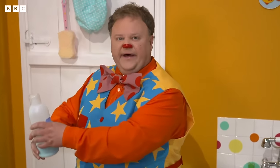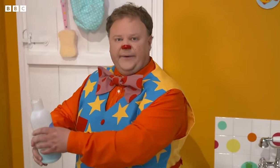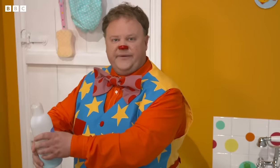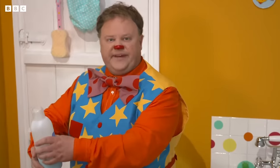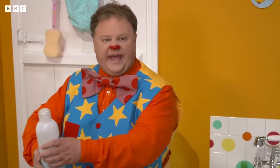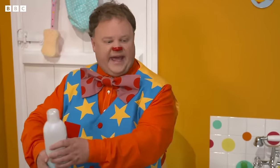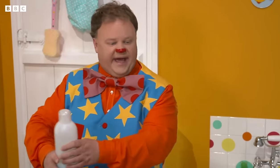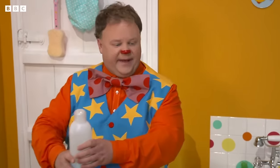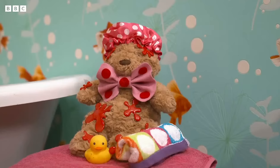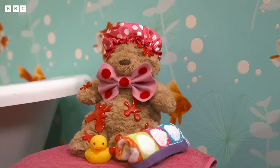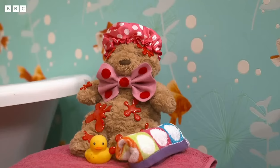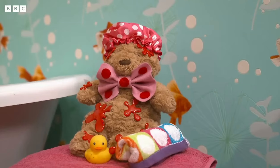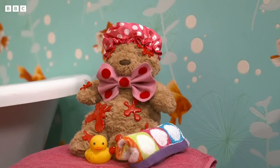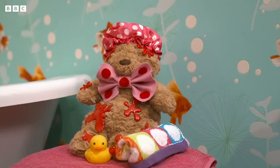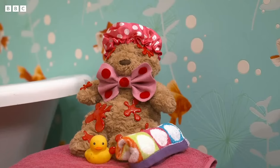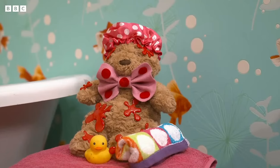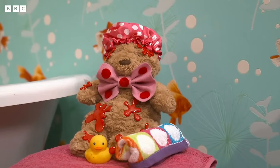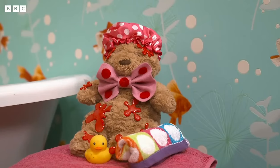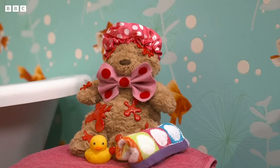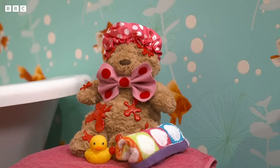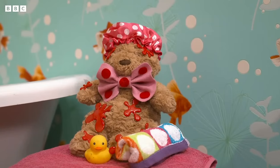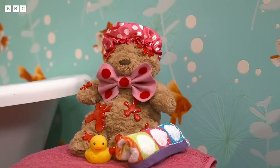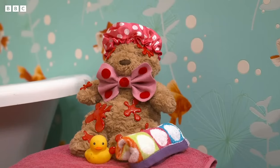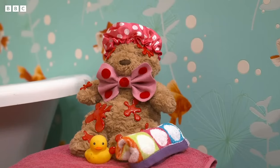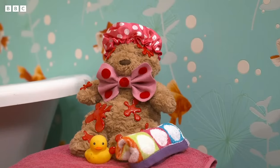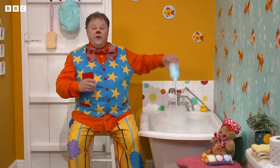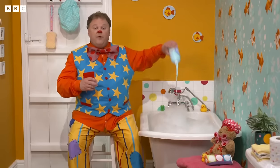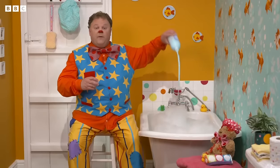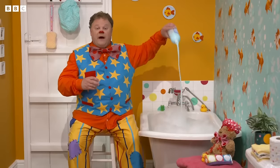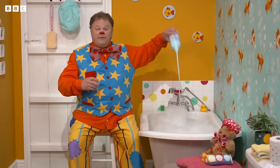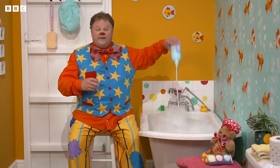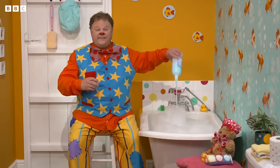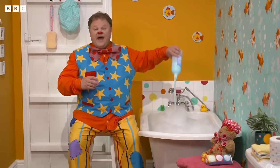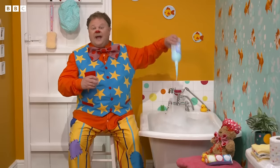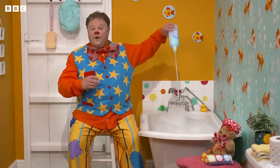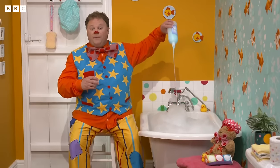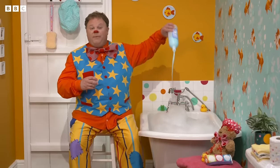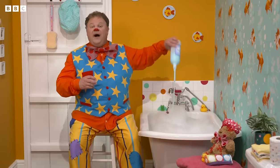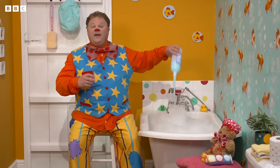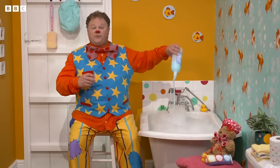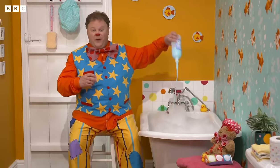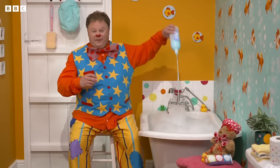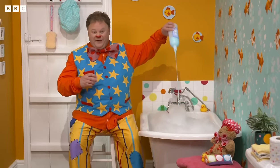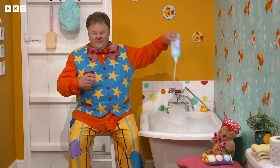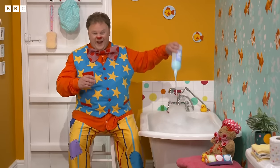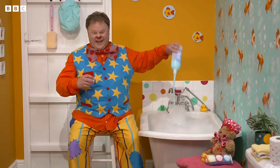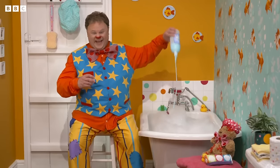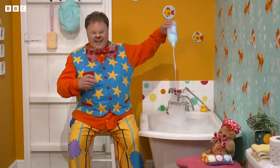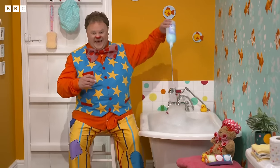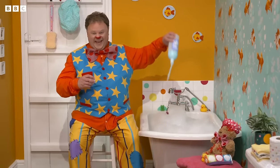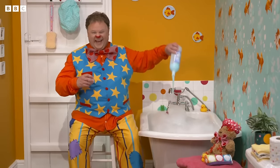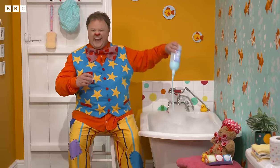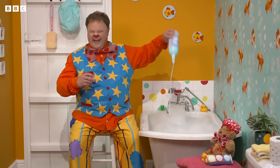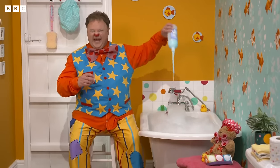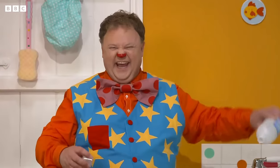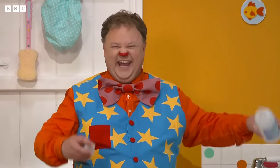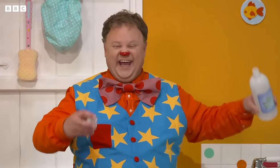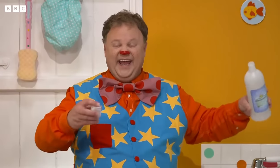I just haven't... Oh, dear. Don't worry, Tumble Ted. Just a few more bubbles and your bath will be ready. Well, Mr.